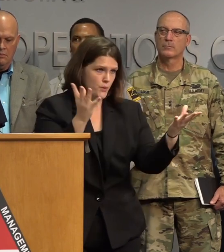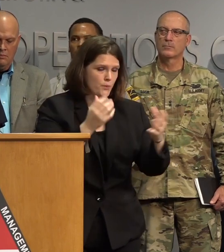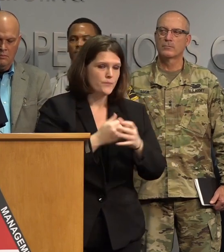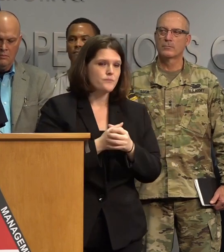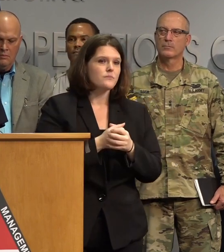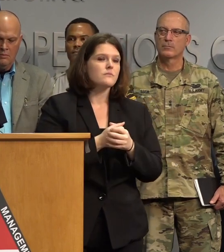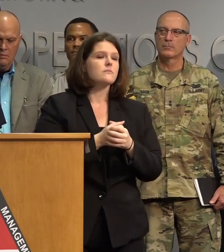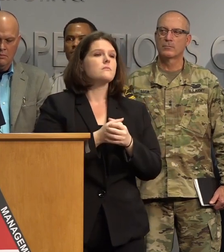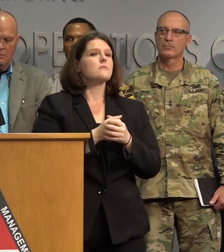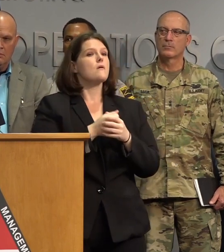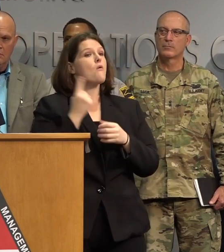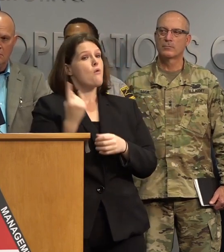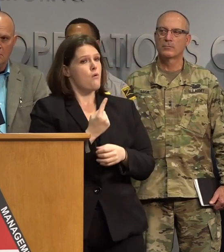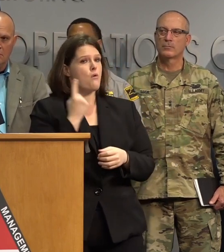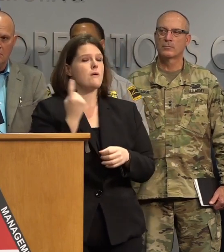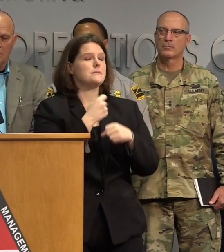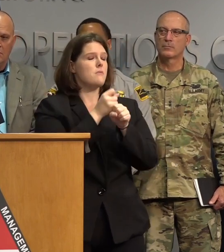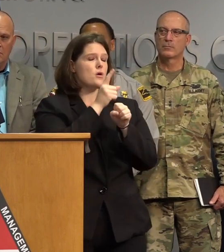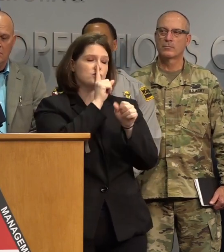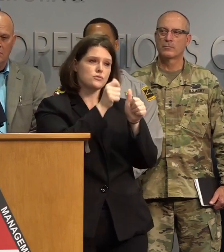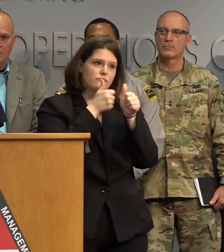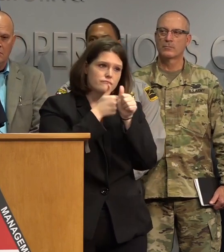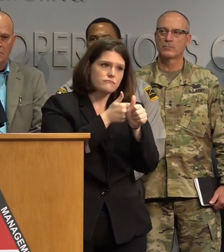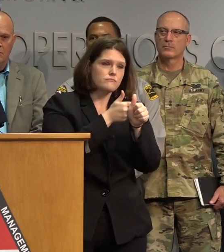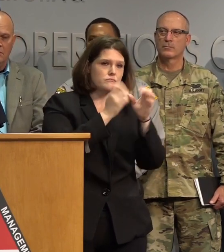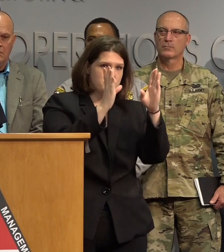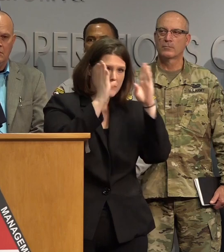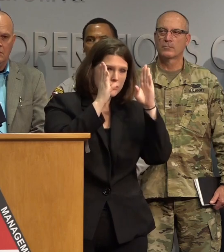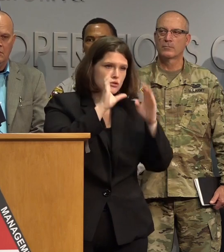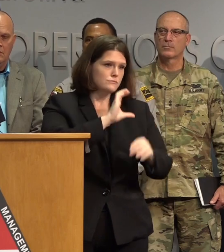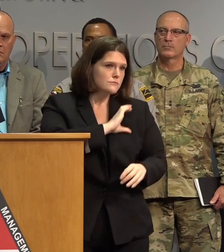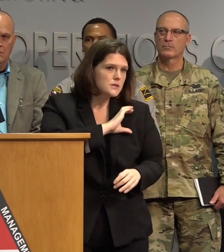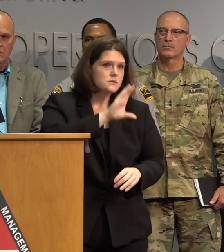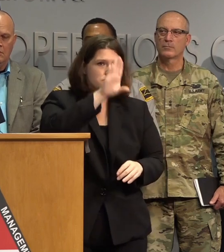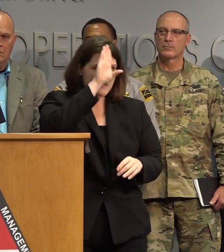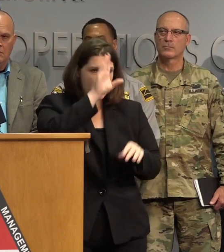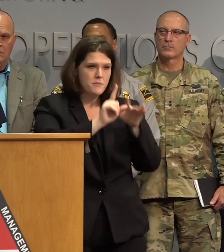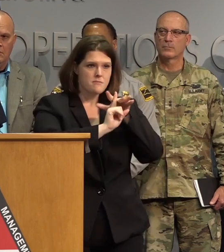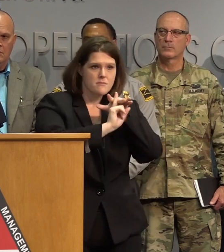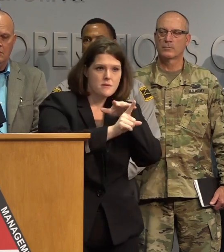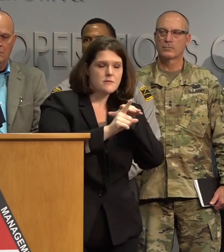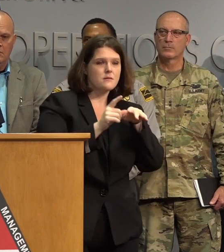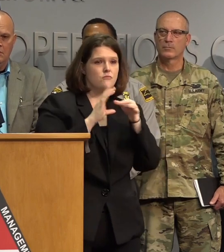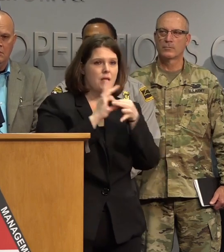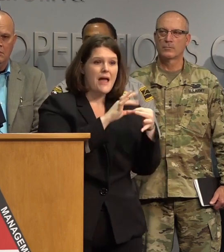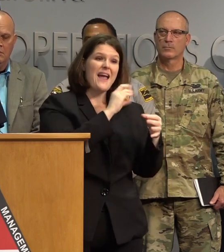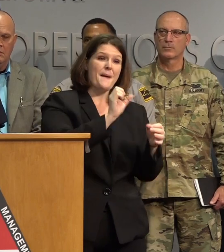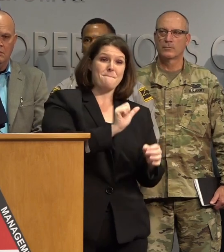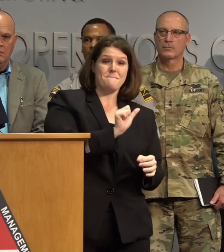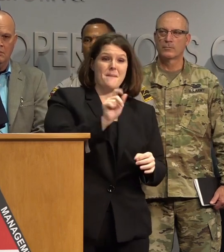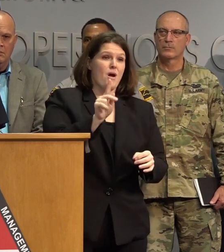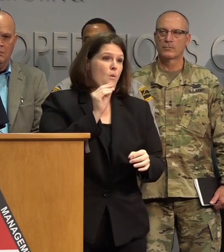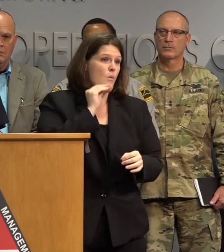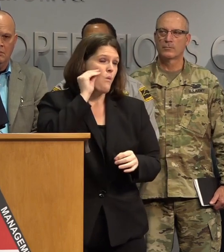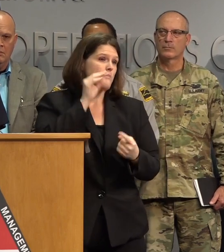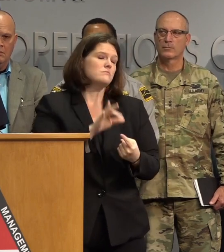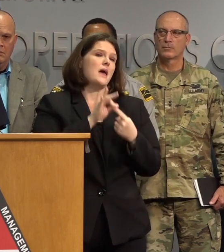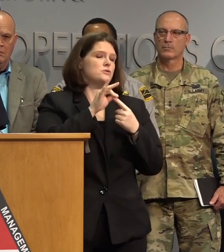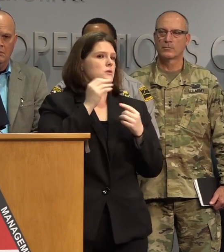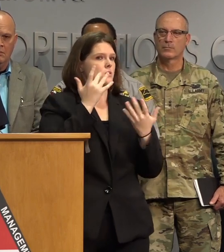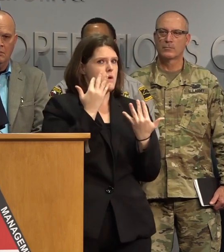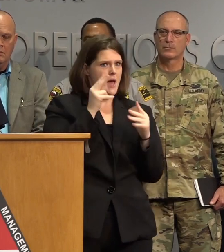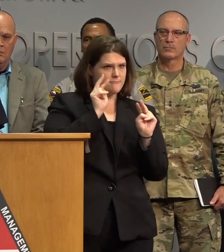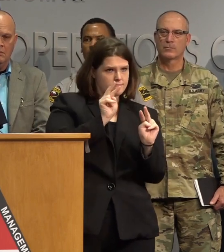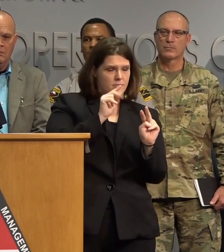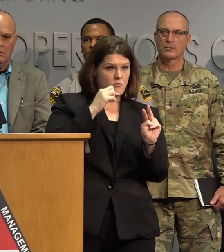let's please make sure that you follow the guidance of your local officials, especially when it comes to reentry, and stay tuned to your local